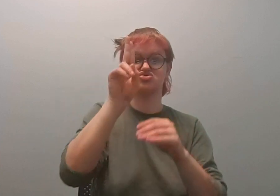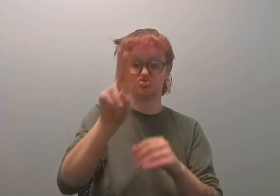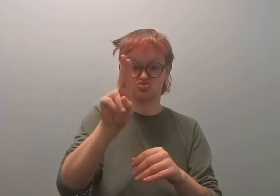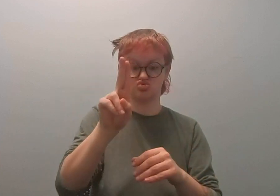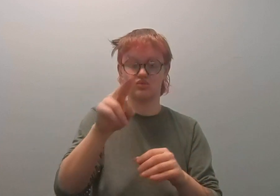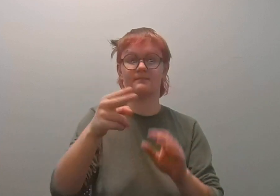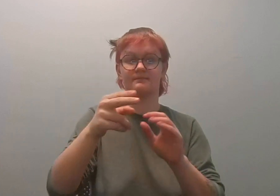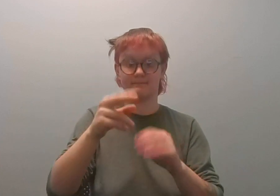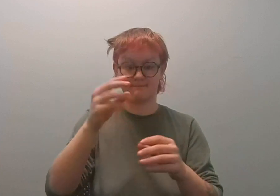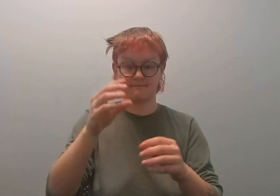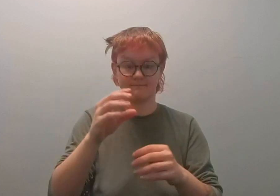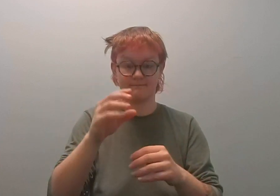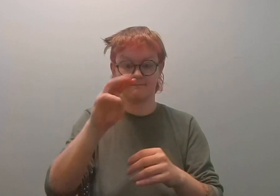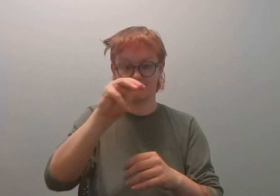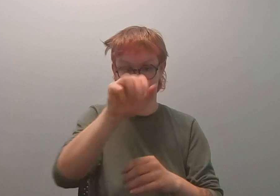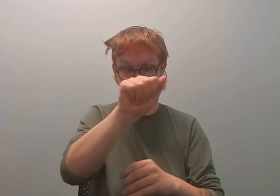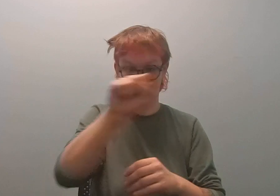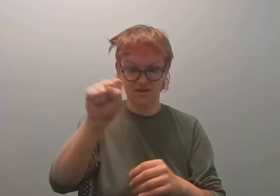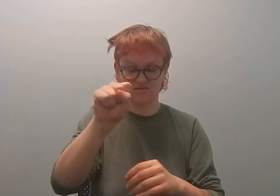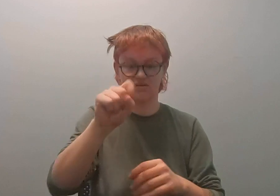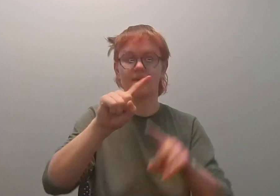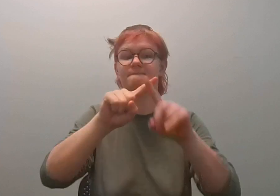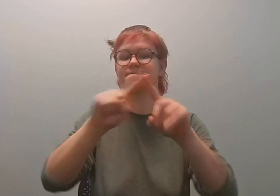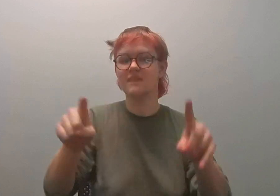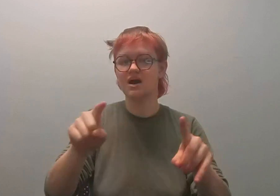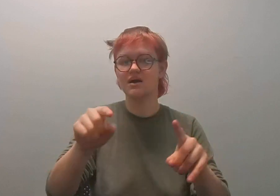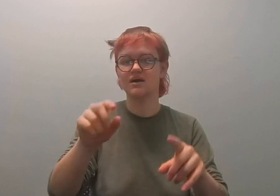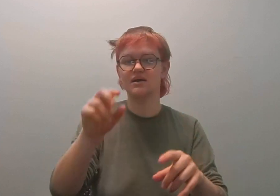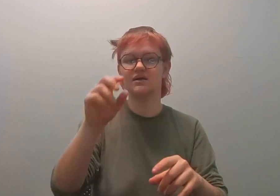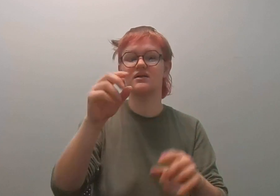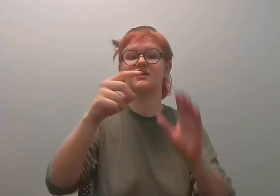really different from one another, the atoms that make up these things are all